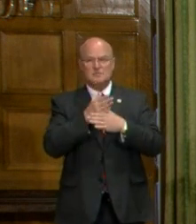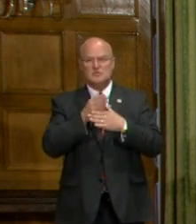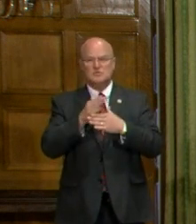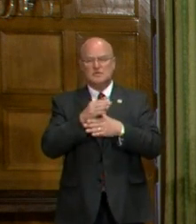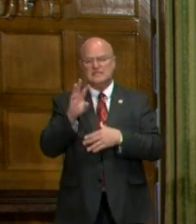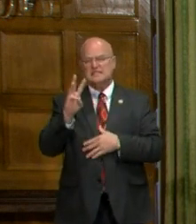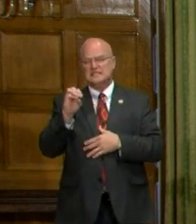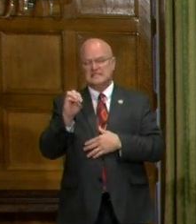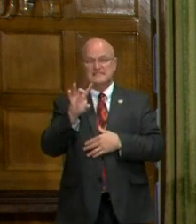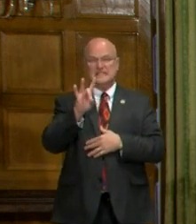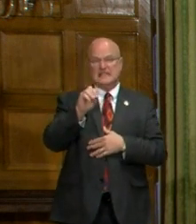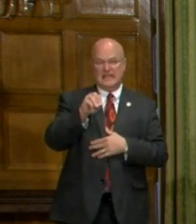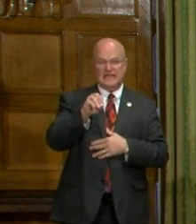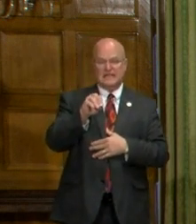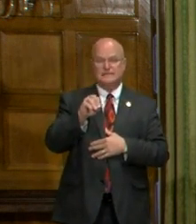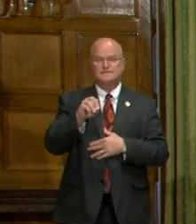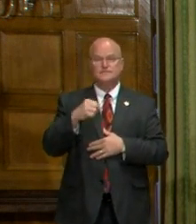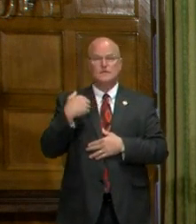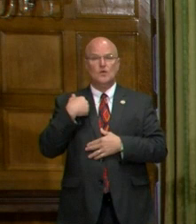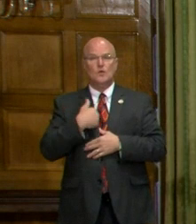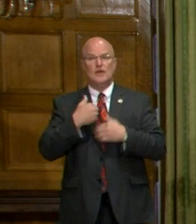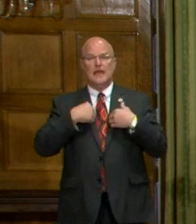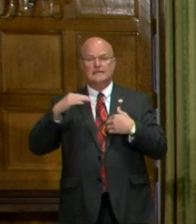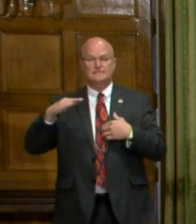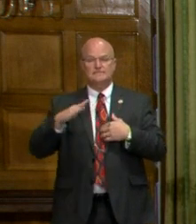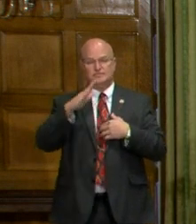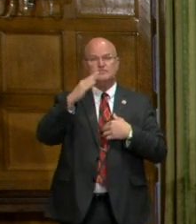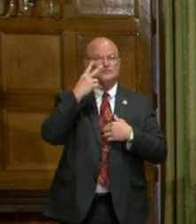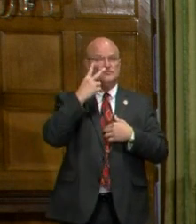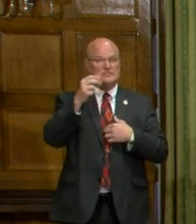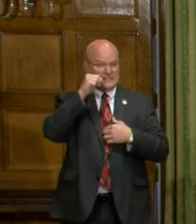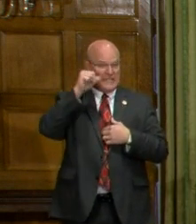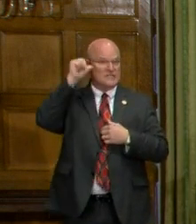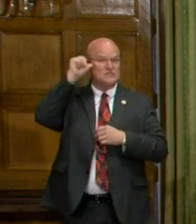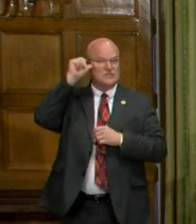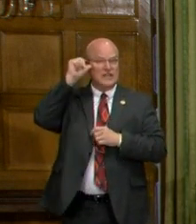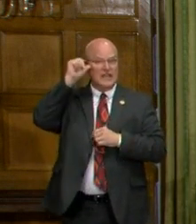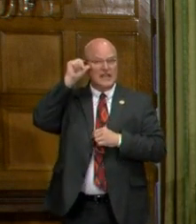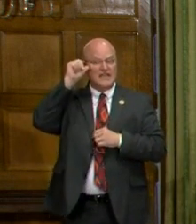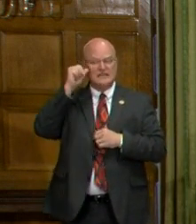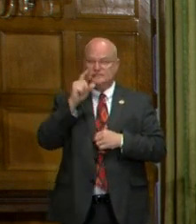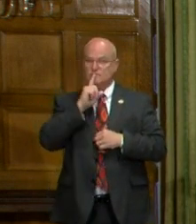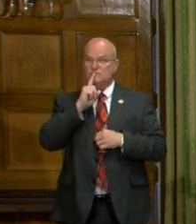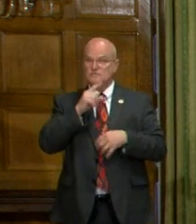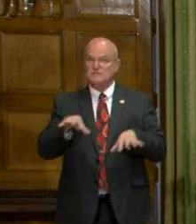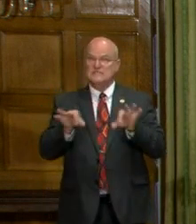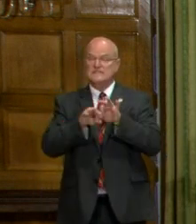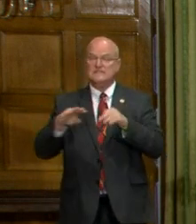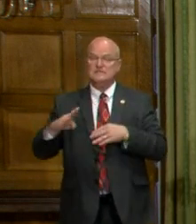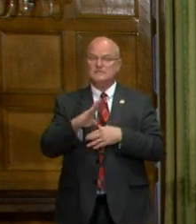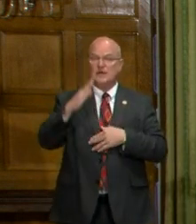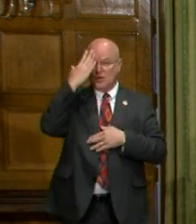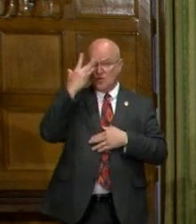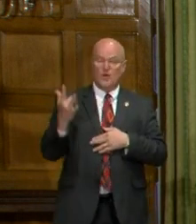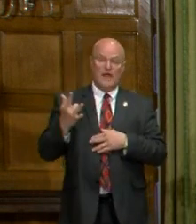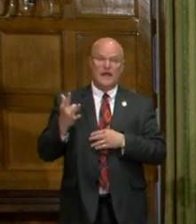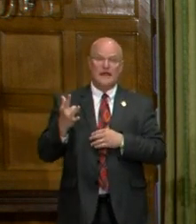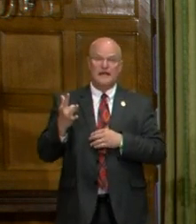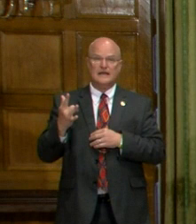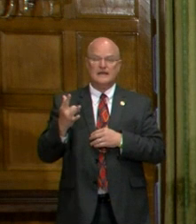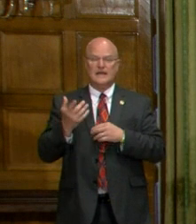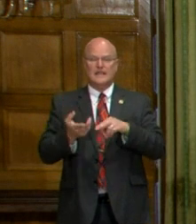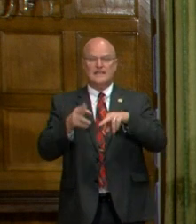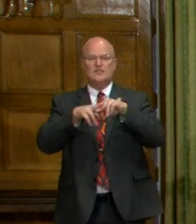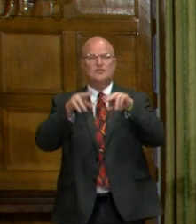between 60 and 80. We had the spike, as you can see, yesterday, which was a significant spike, and that was because of